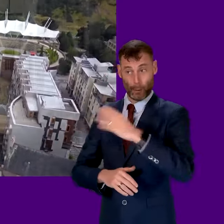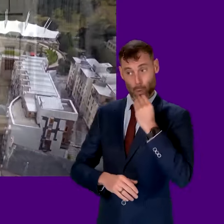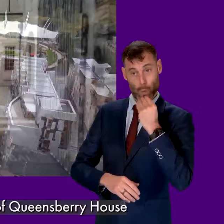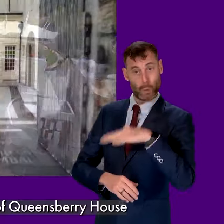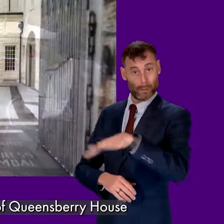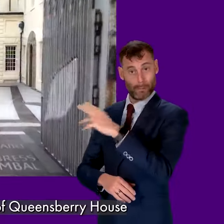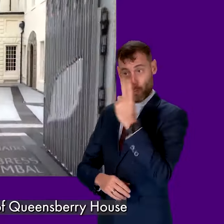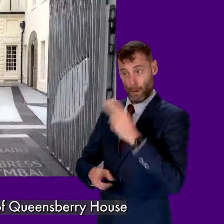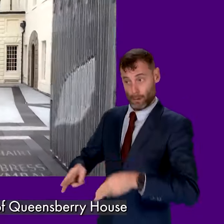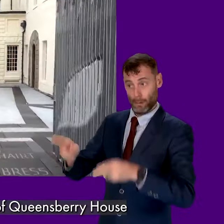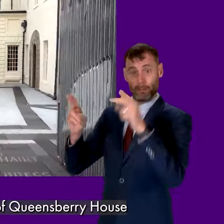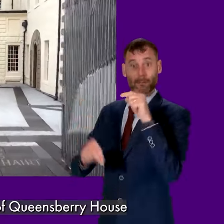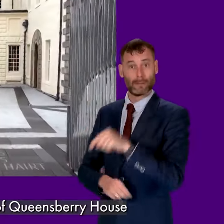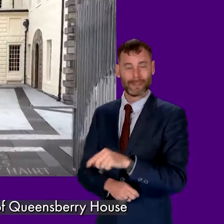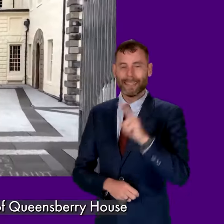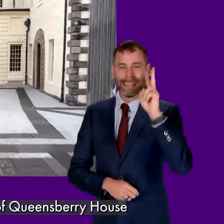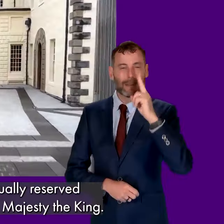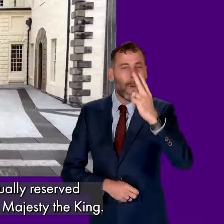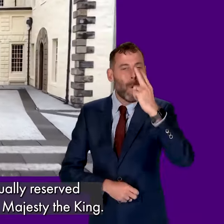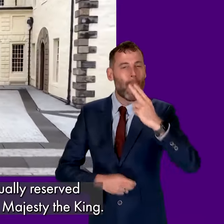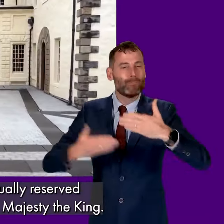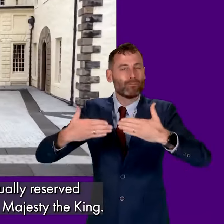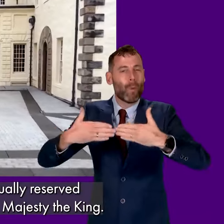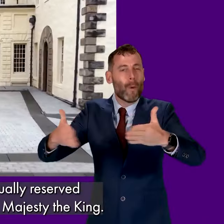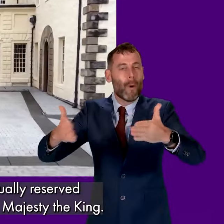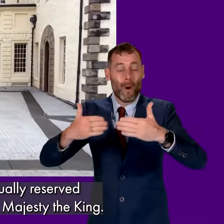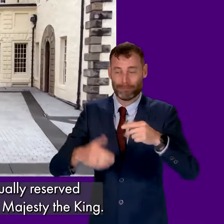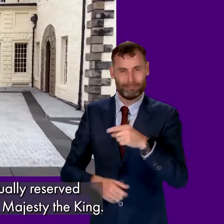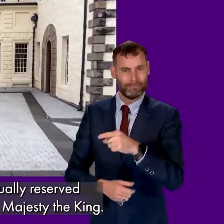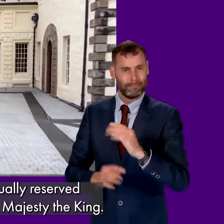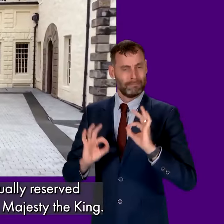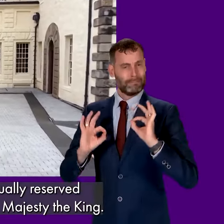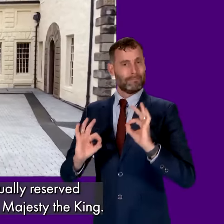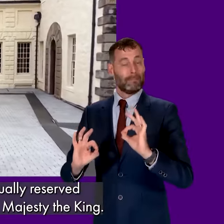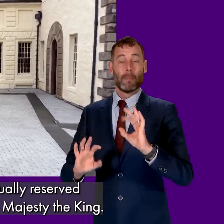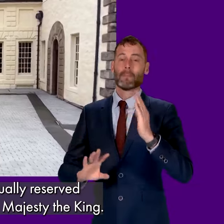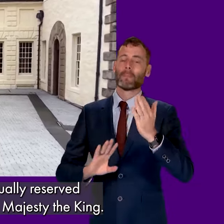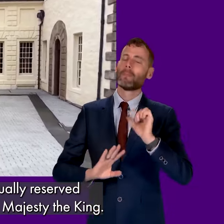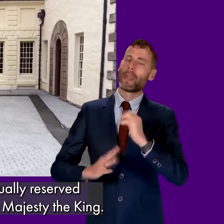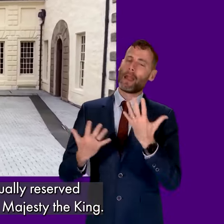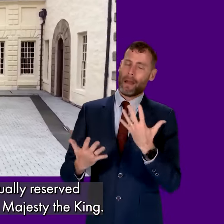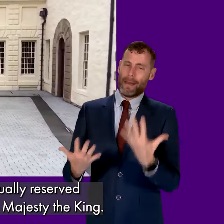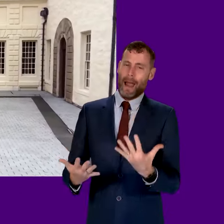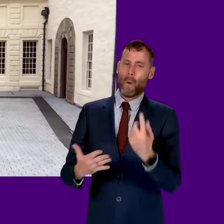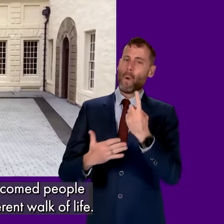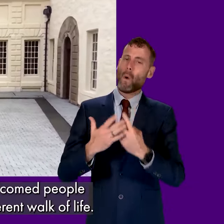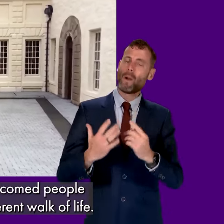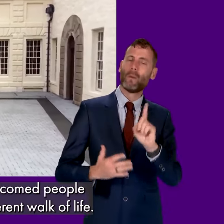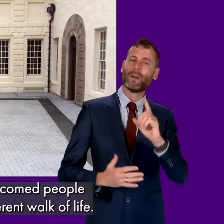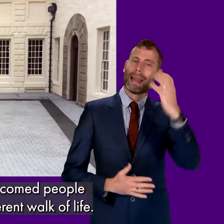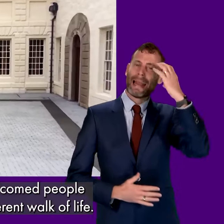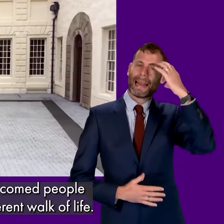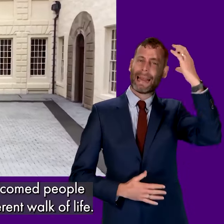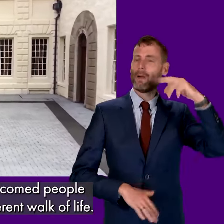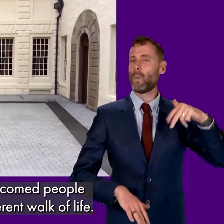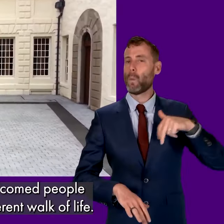The grand old doors of Queensbury House. This door is usually reserved for the likes of His Majesty the King, but it once